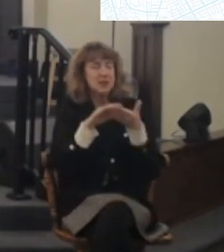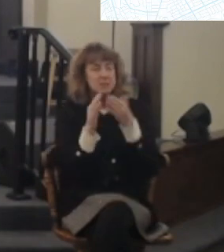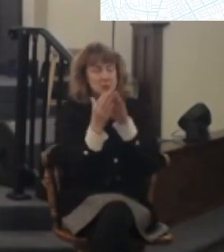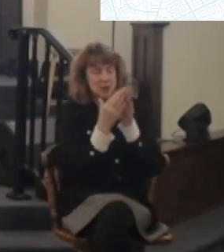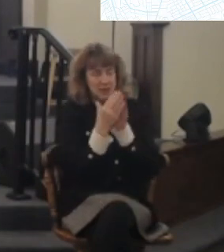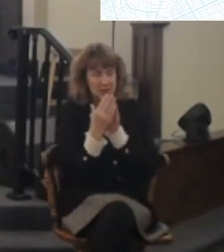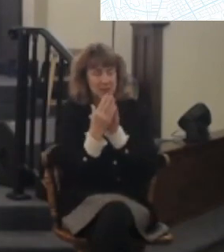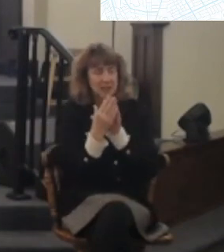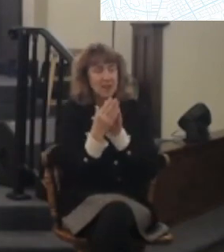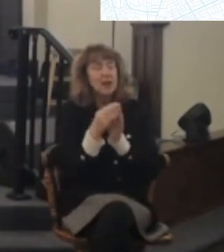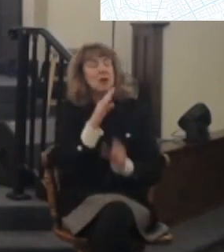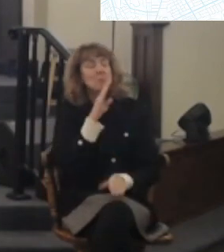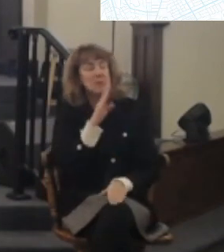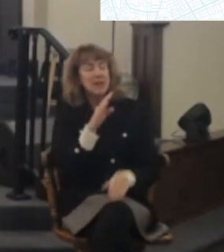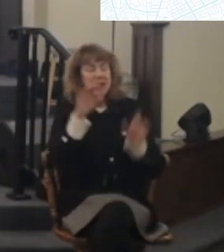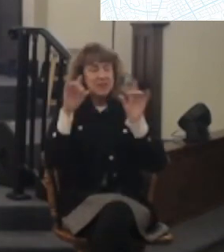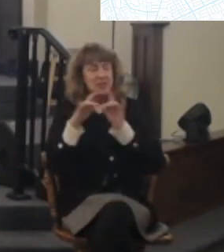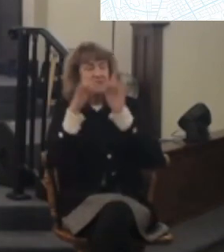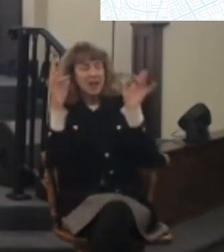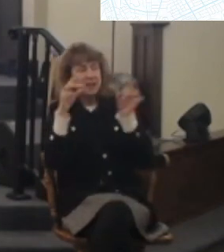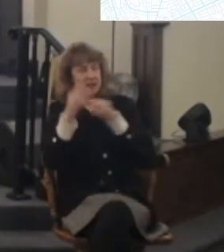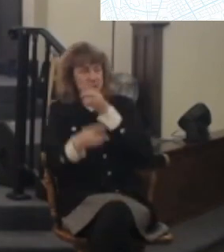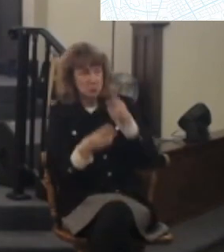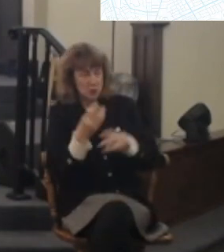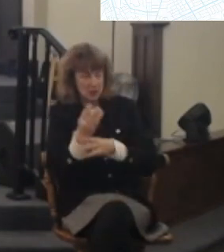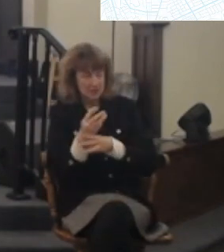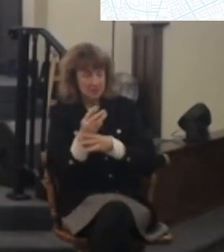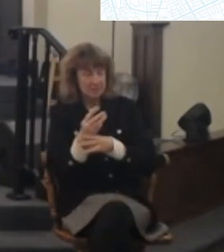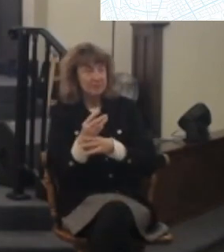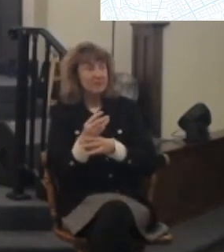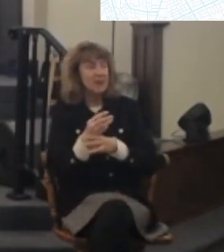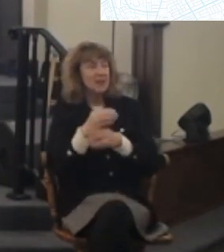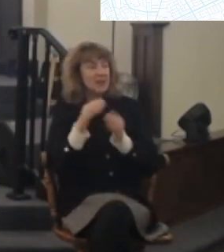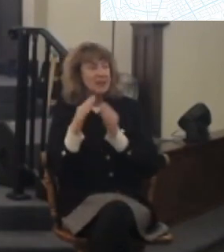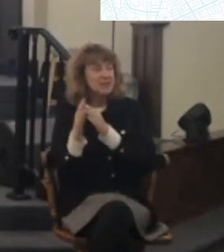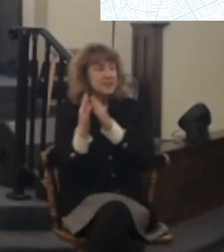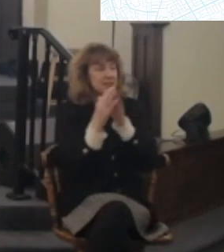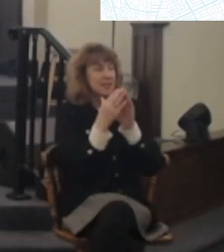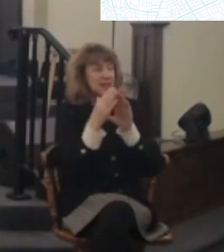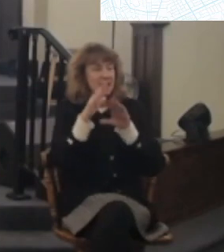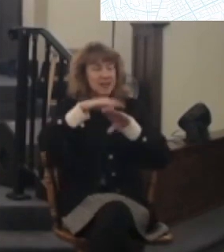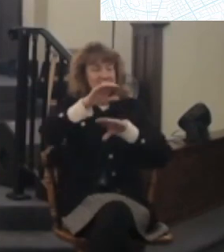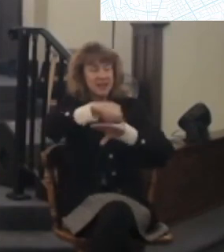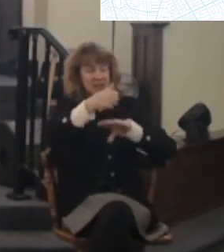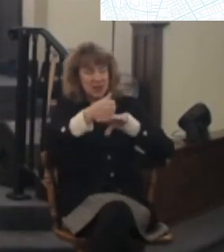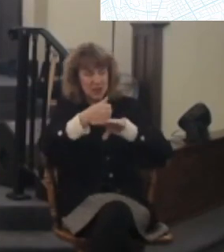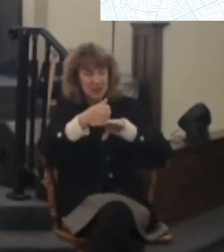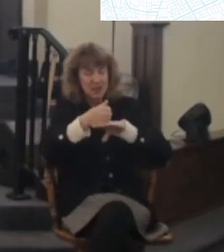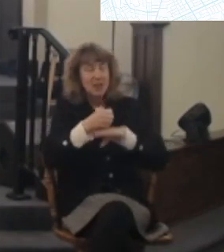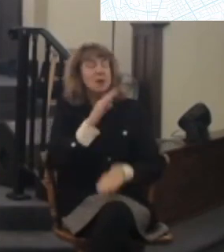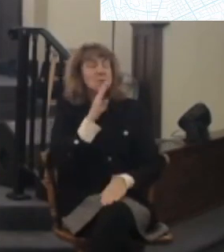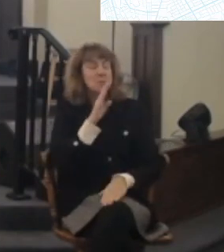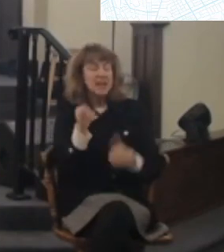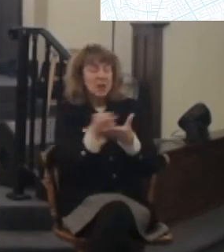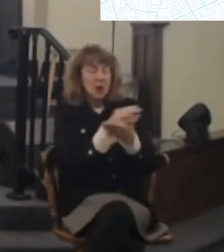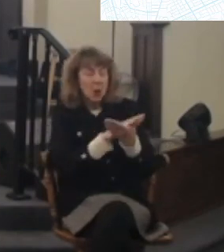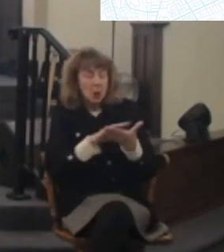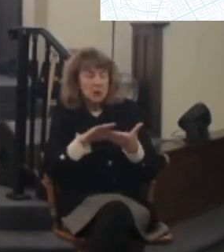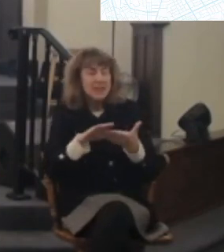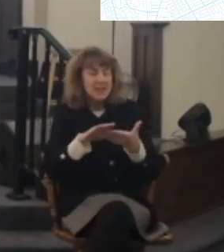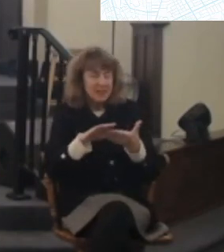One, be the light of the world in a city set on a hill. Last week, I talked about be holy,